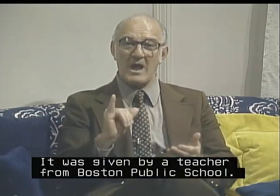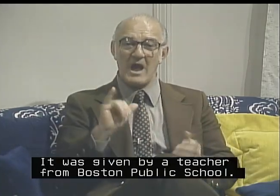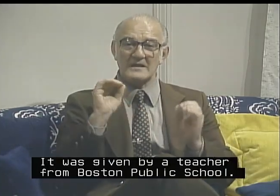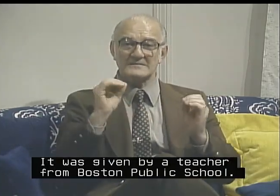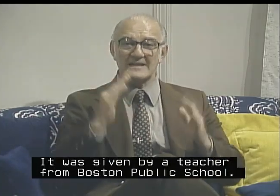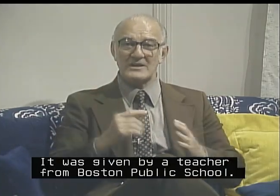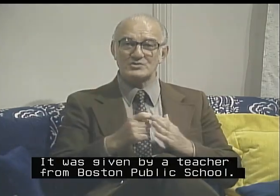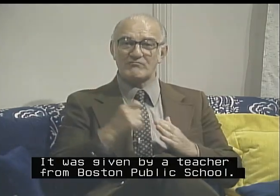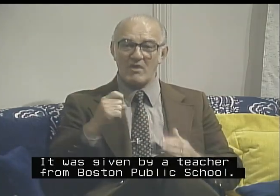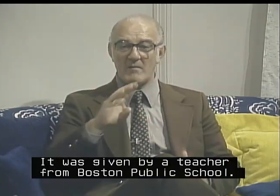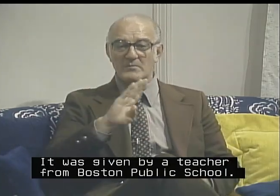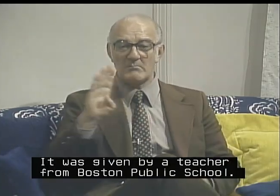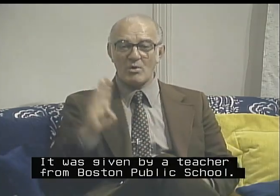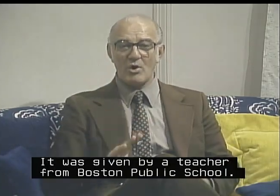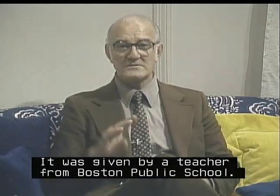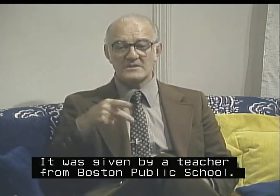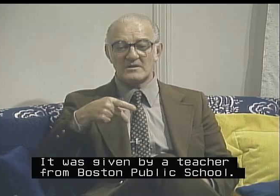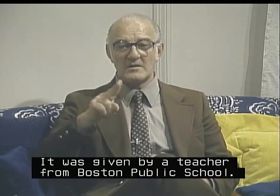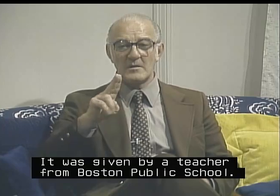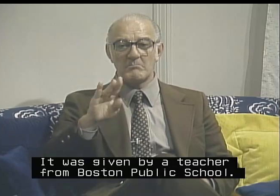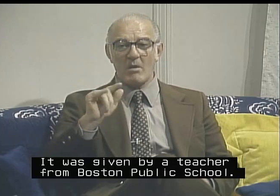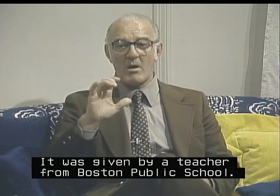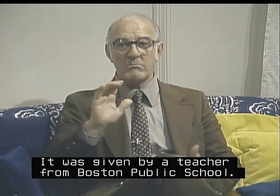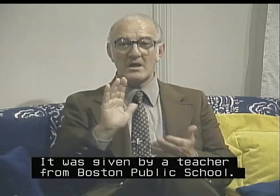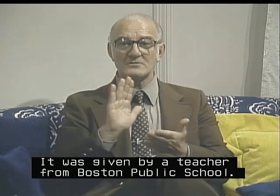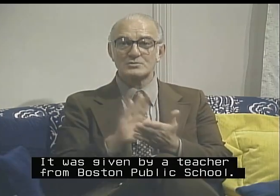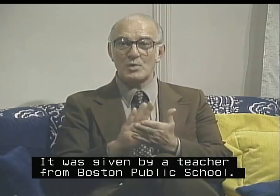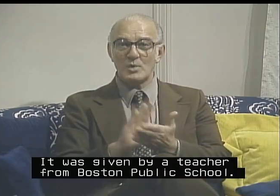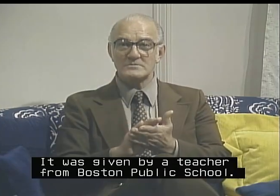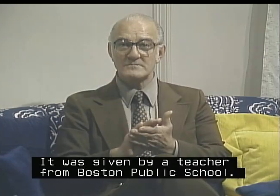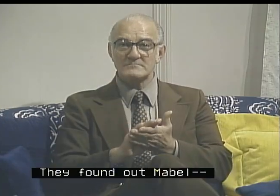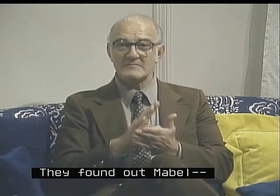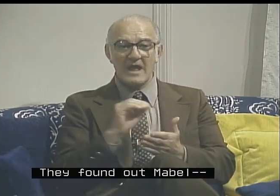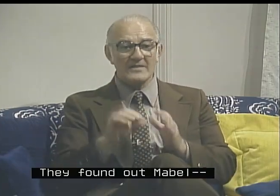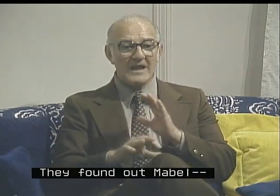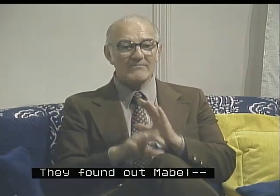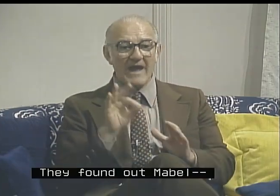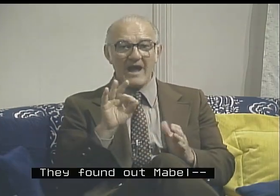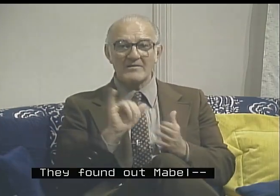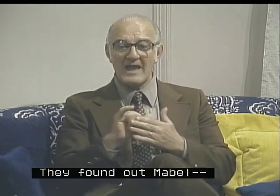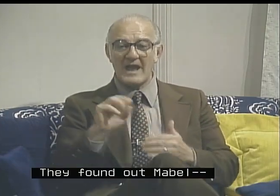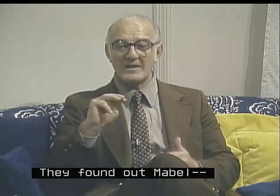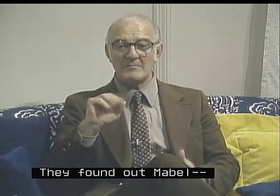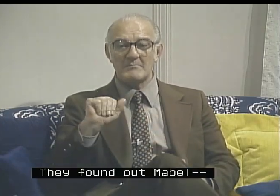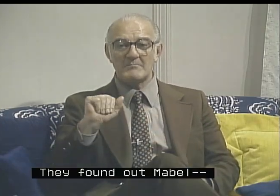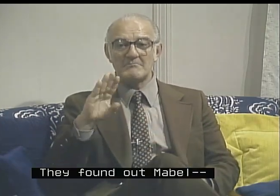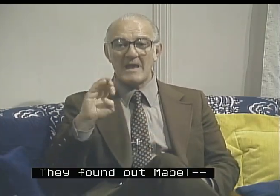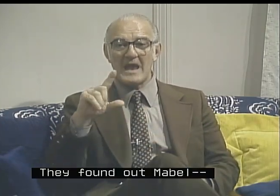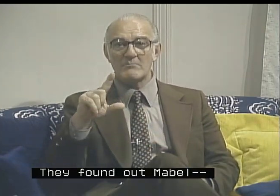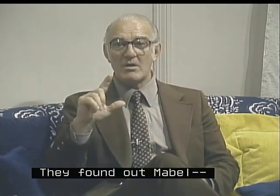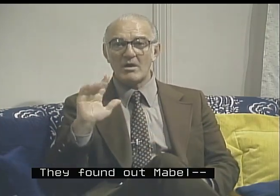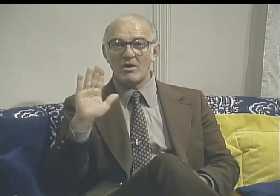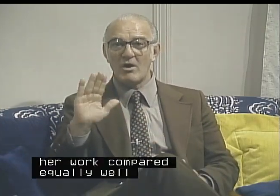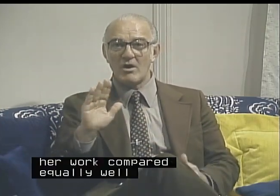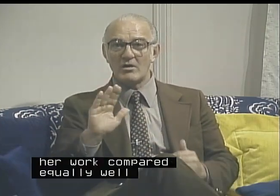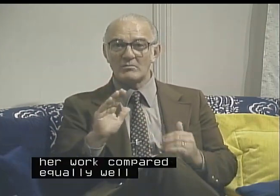a teacher from the Boston Public Schools. They found that Mabel, her